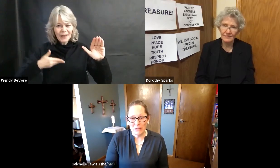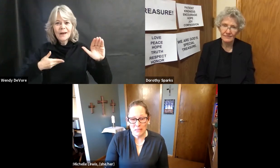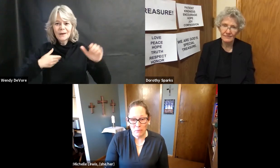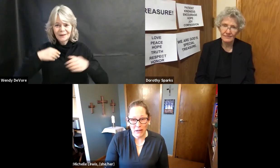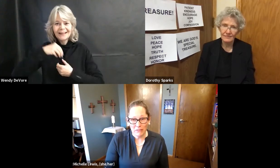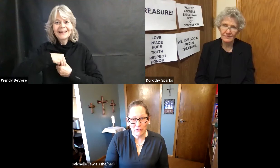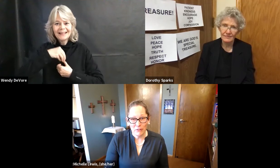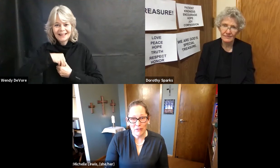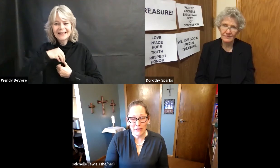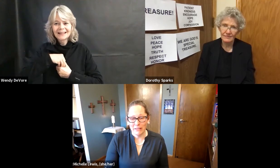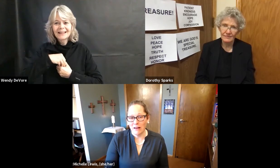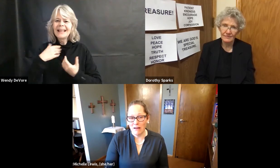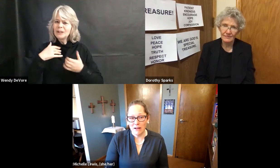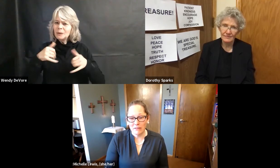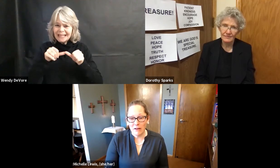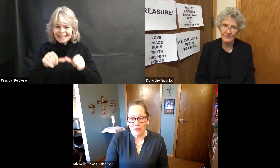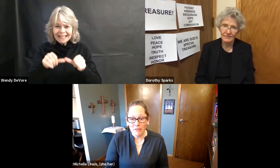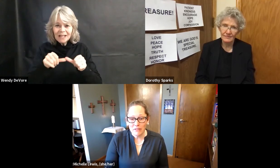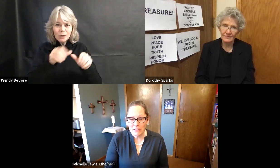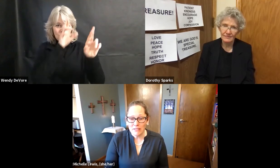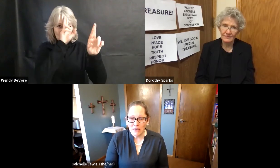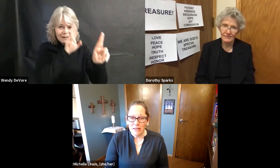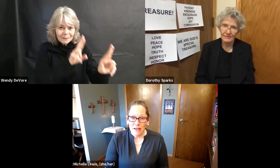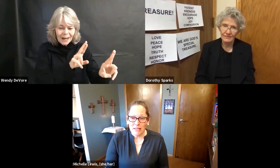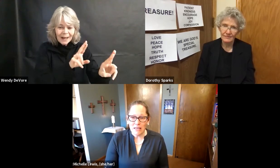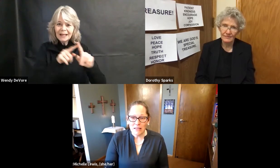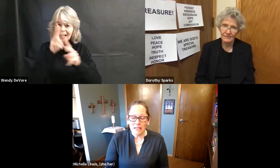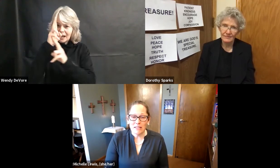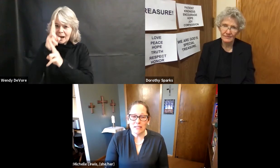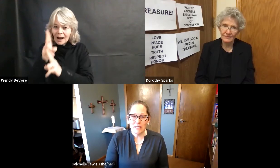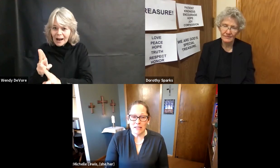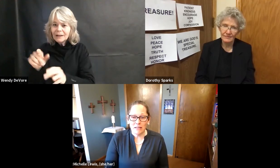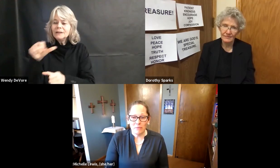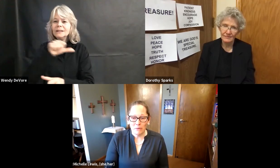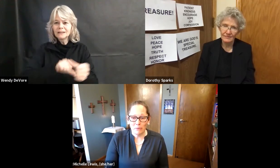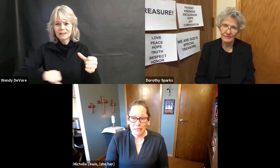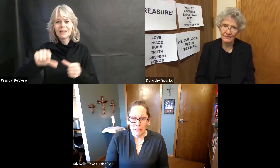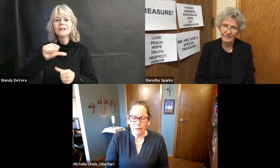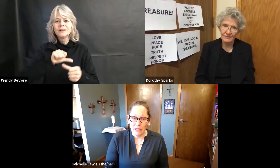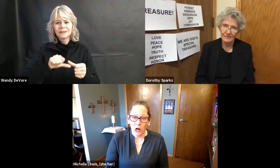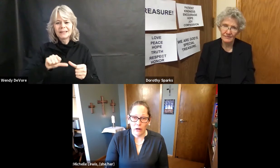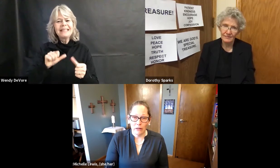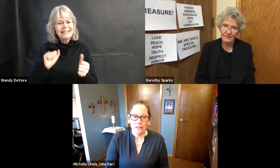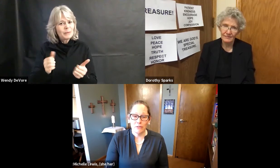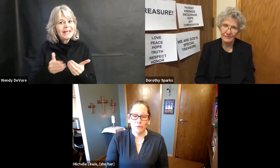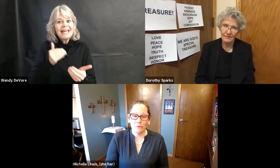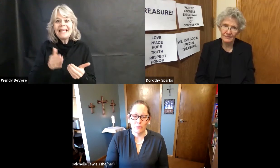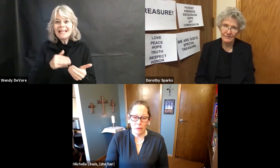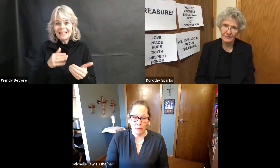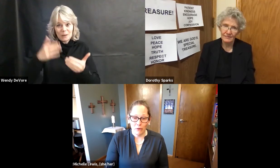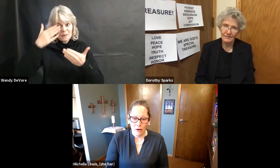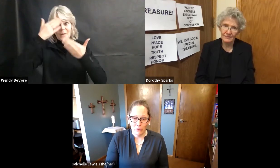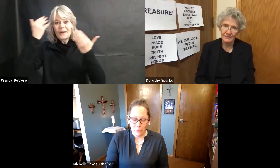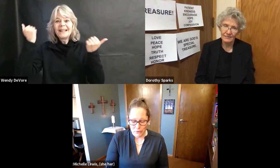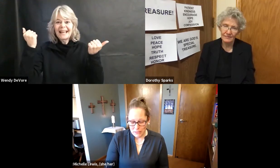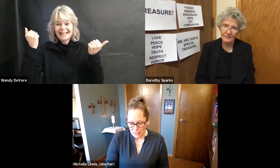be respectful and honor others. I think that is, it can be really, really hard to